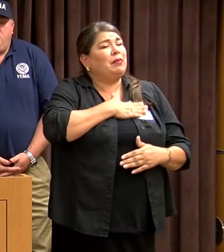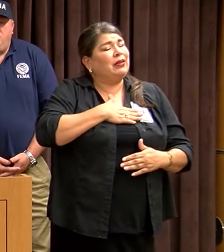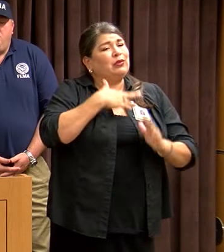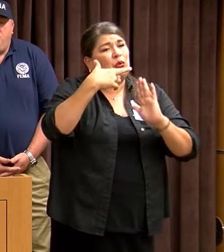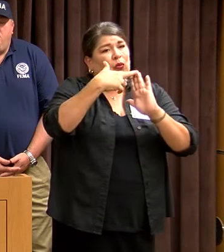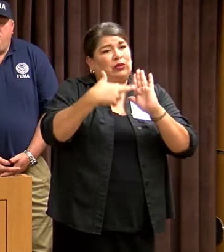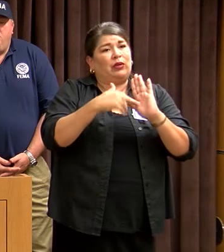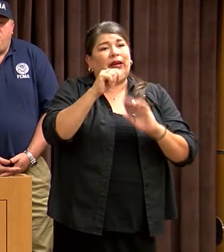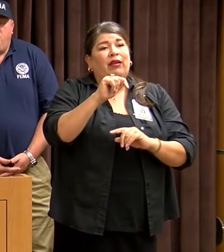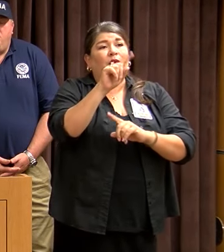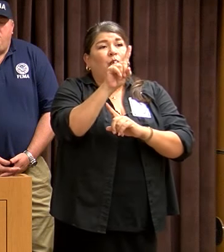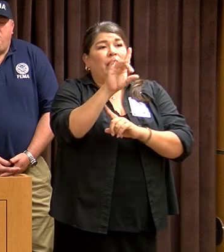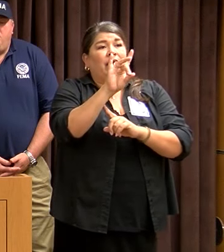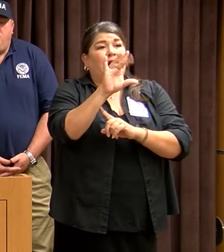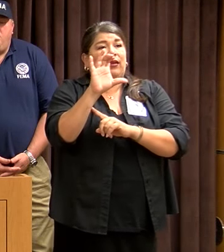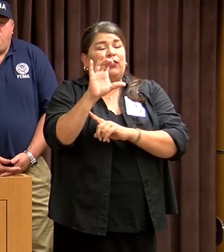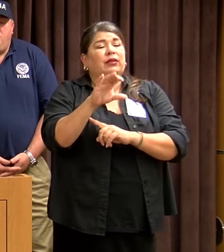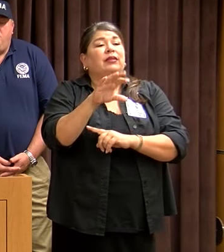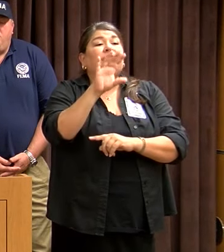at